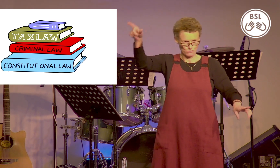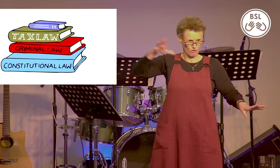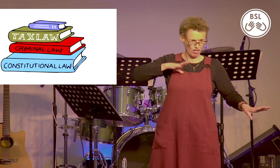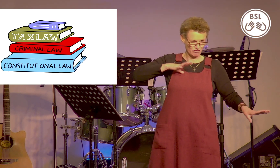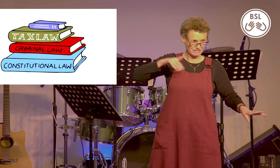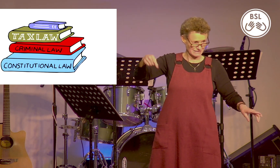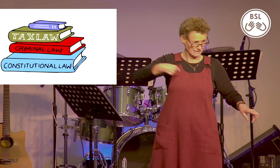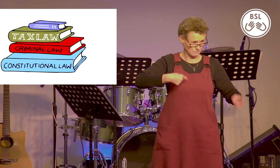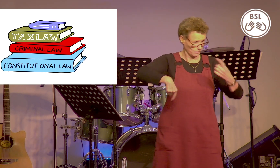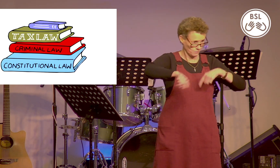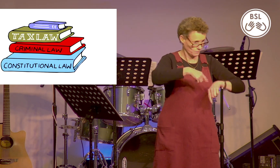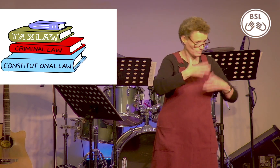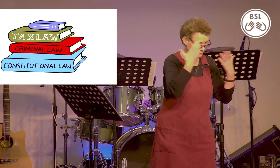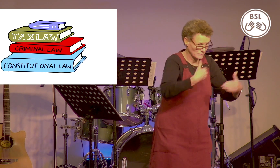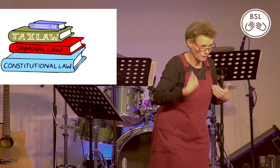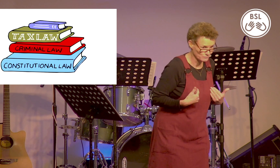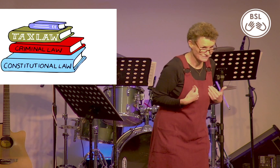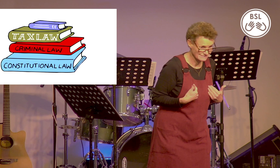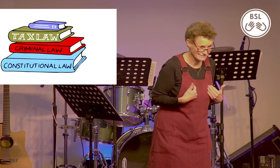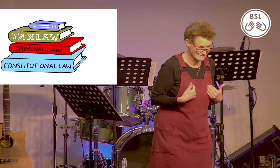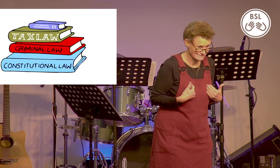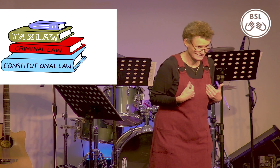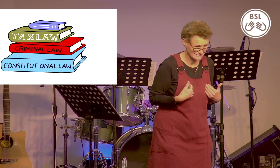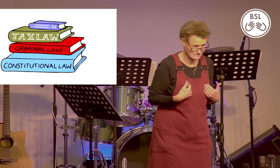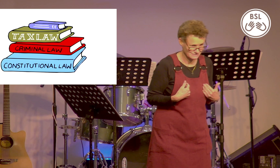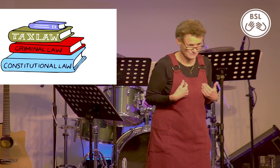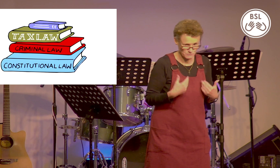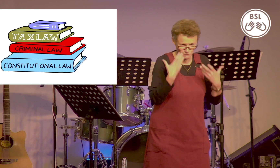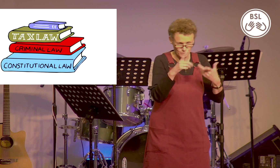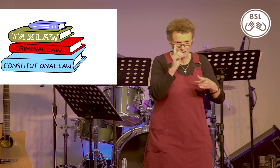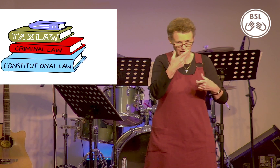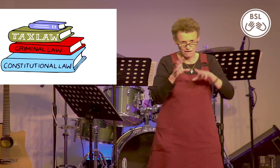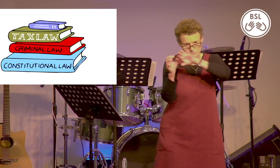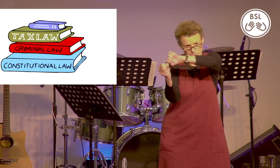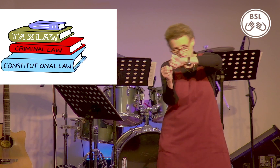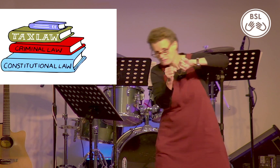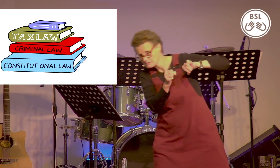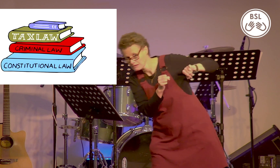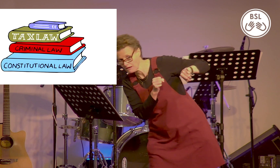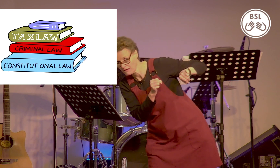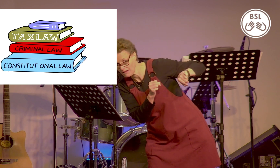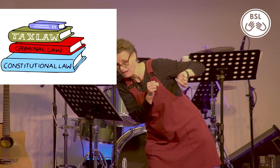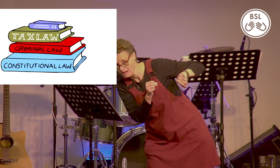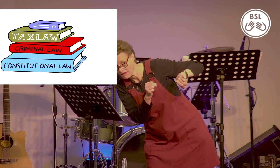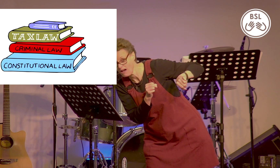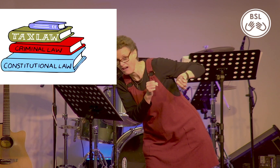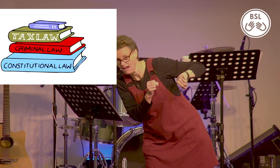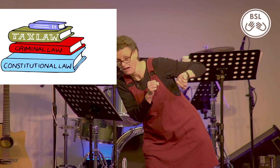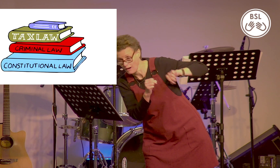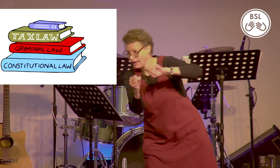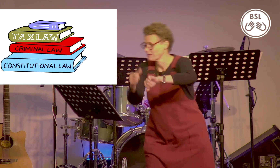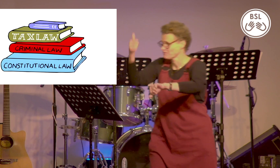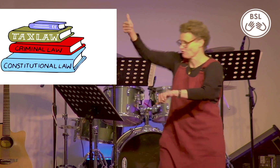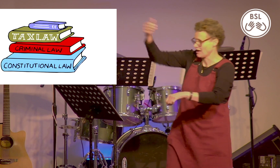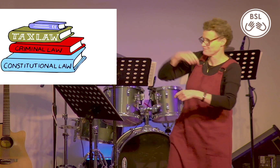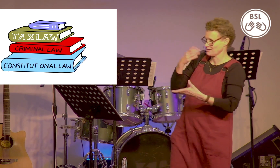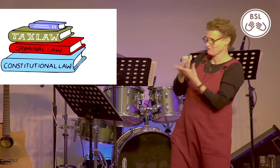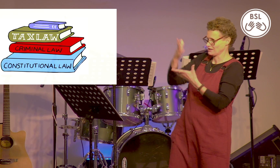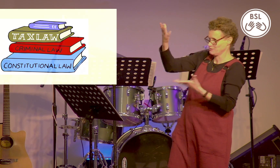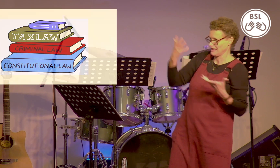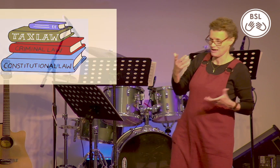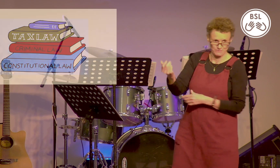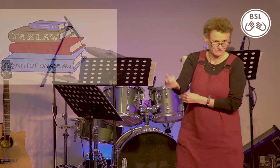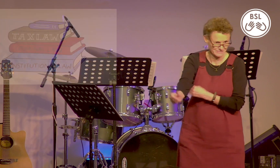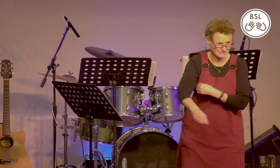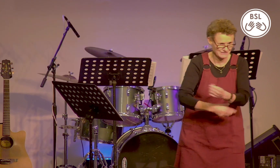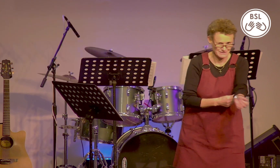But God knows a bigger picture of our lives already, and we don't. We can't just peek around the window and think, all right,